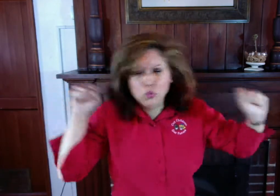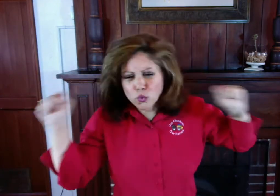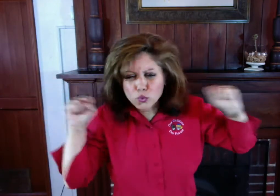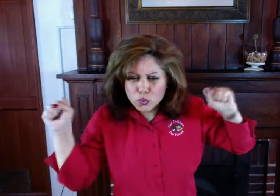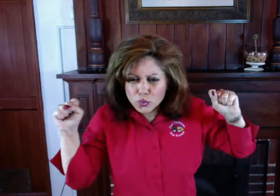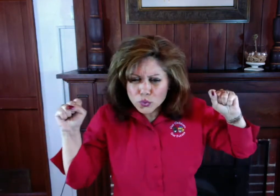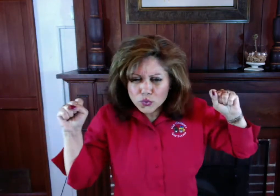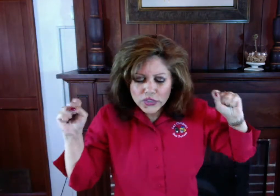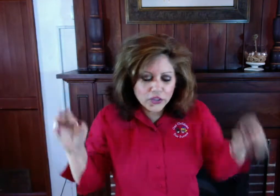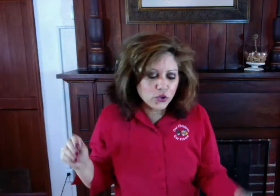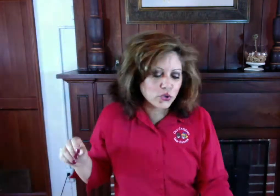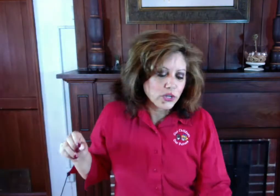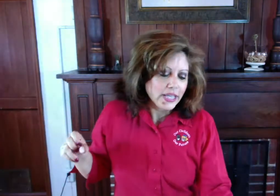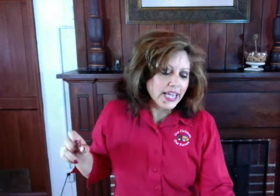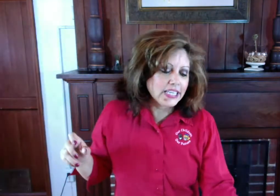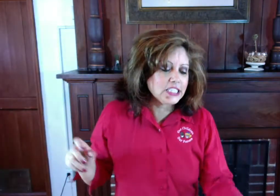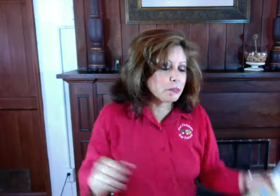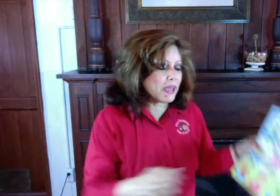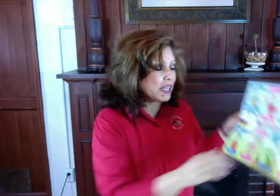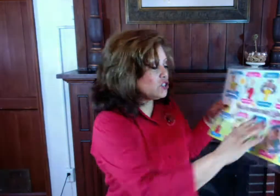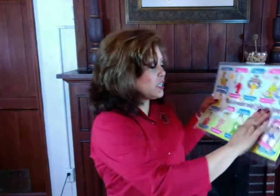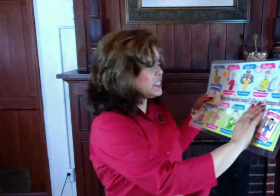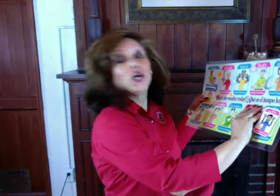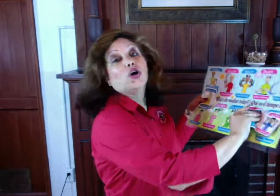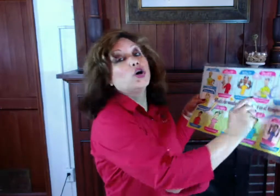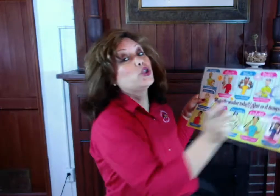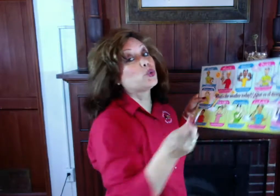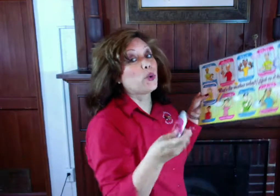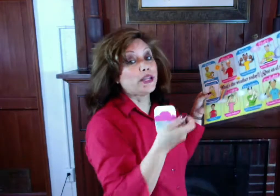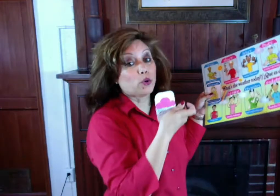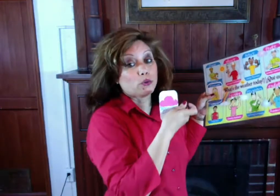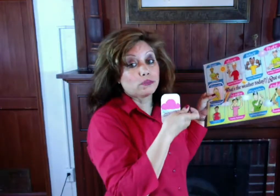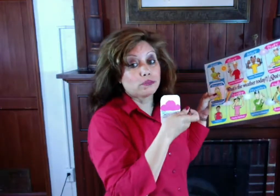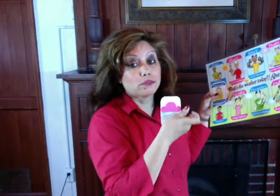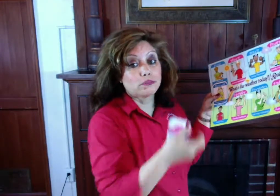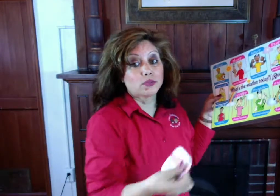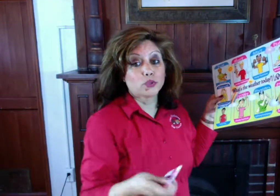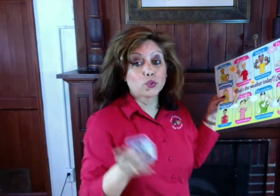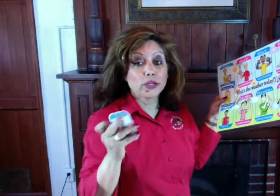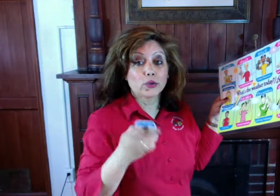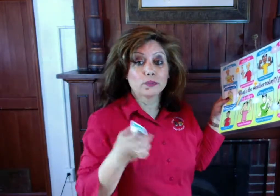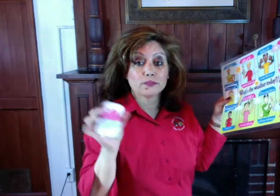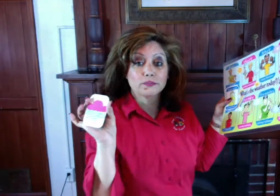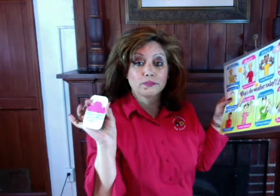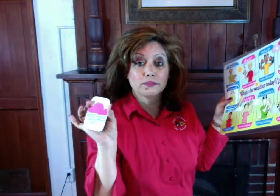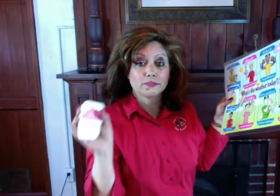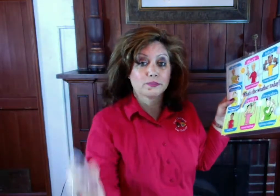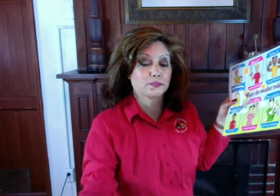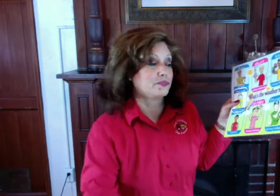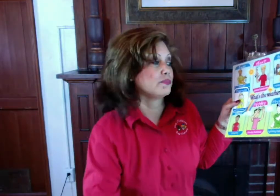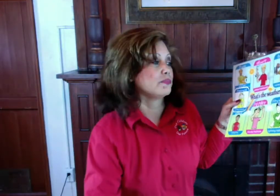Ooh, thunder. And in Spanish is trueno. Trueno.